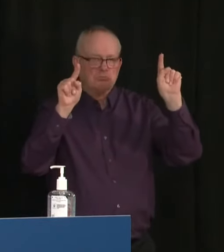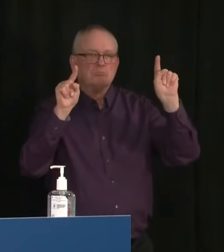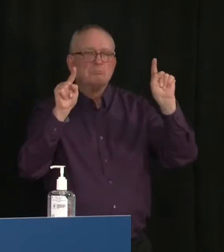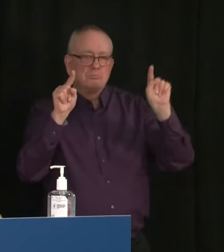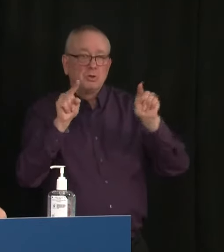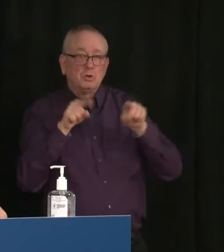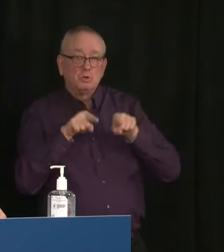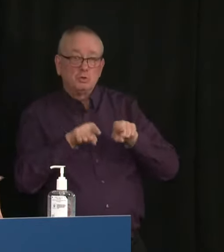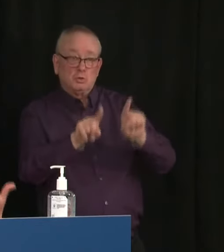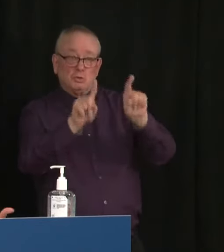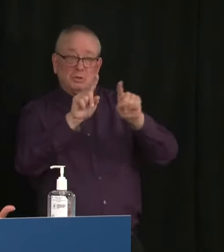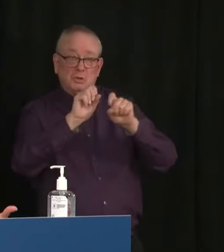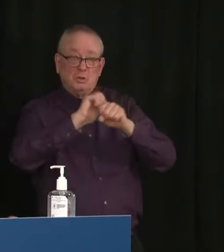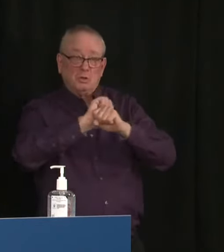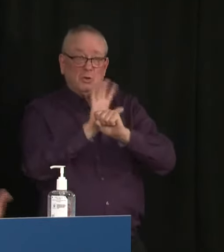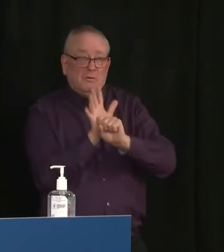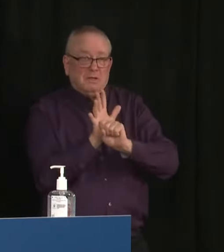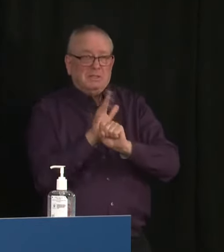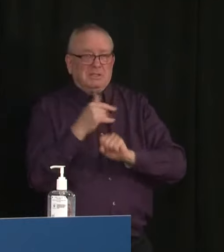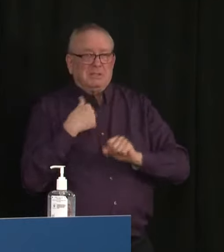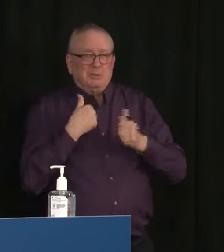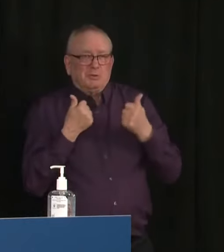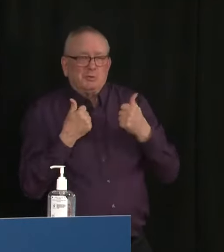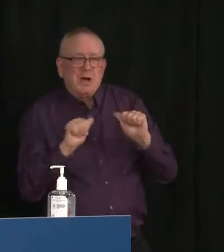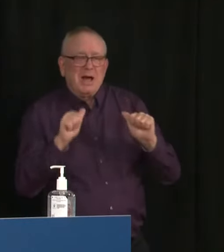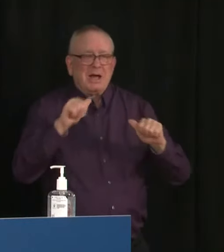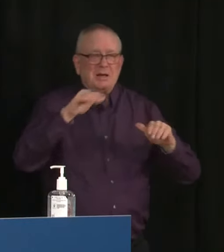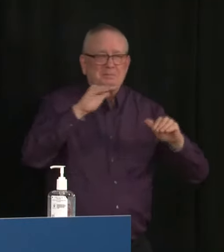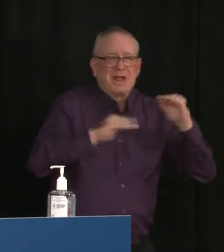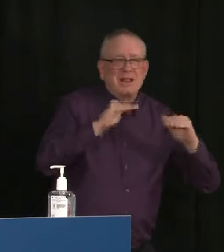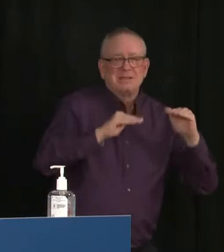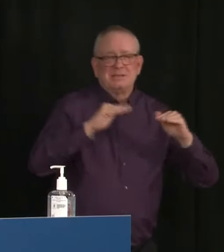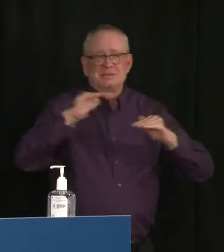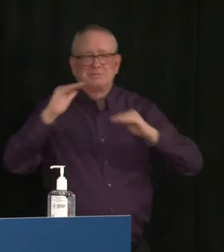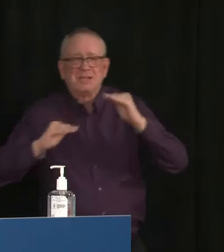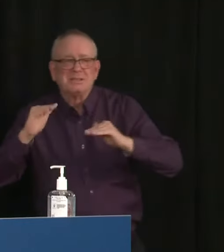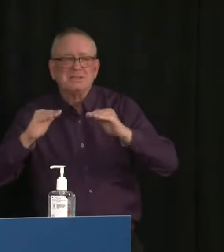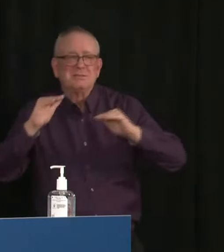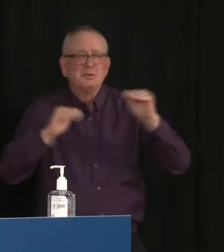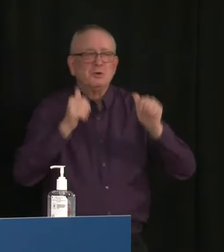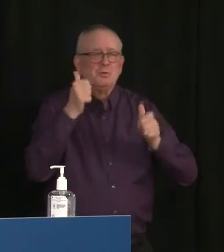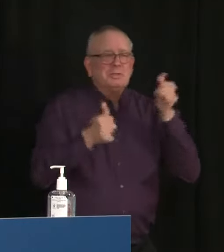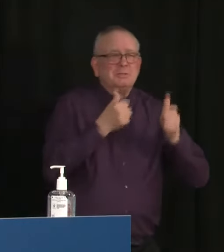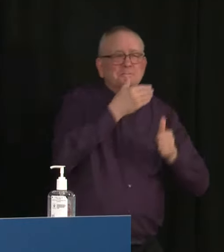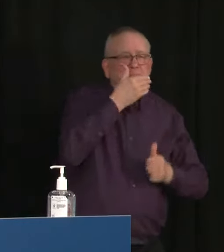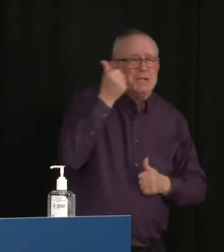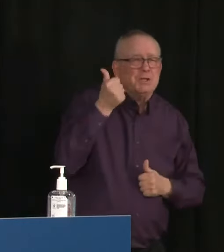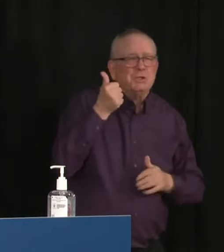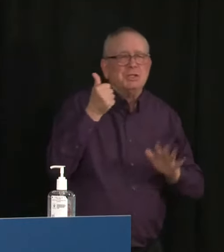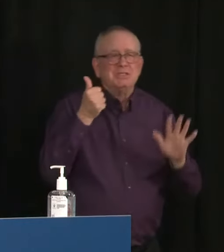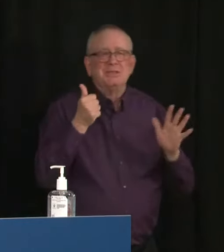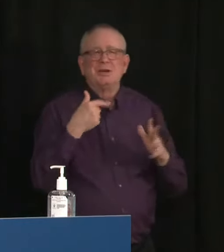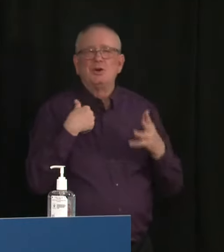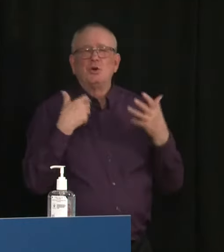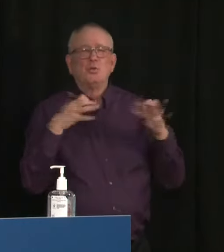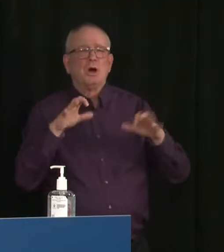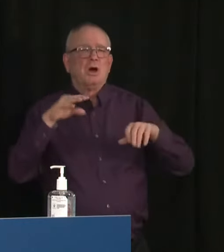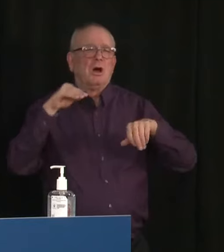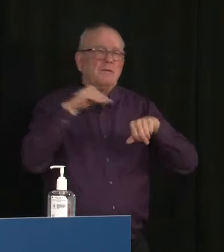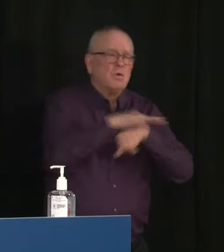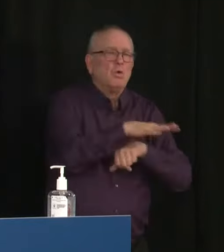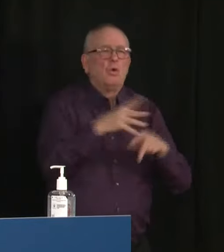in place and the impacts they have with the impacts of COVID-19. And of course, that it's important to